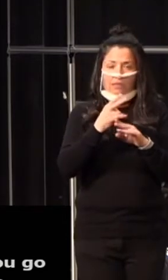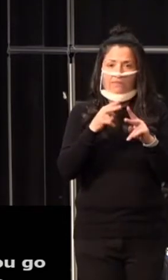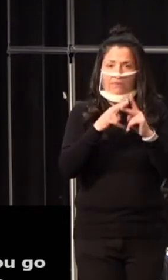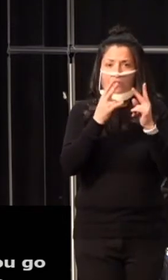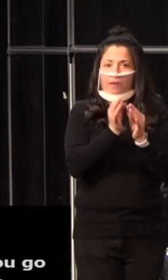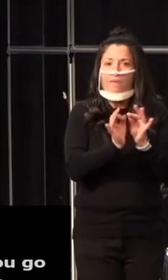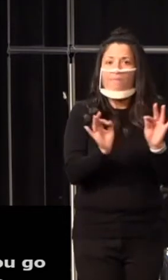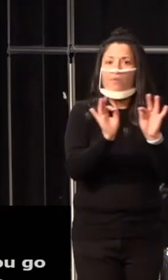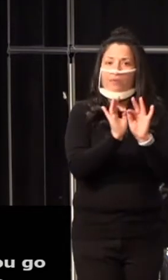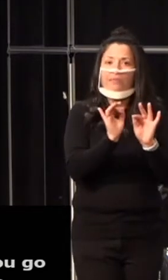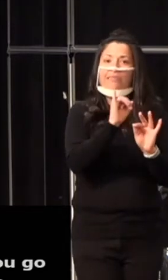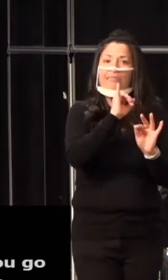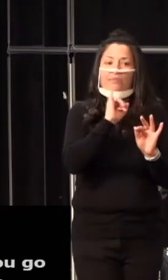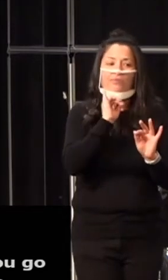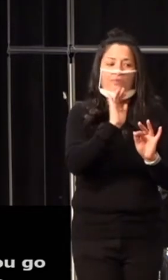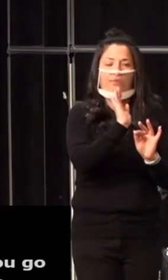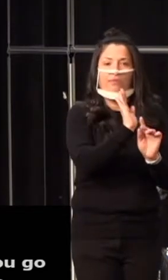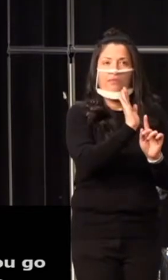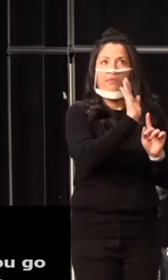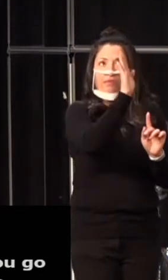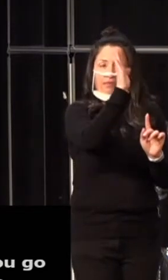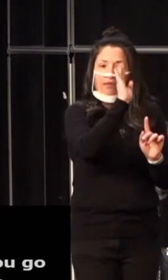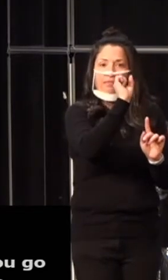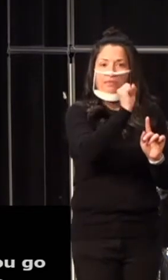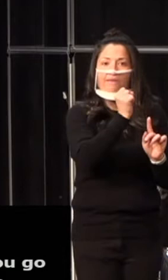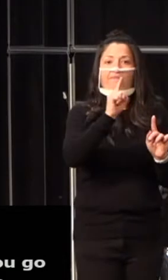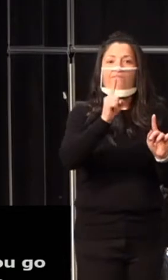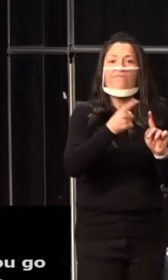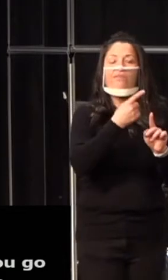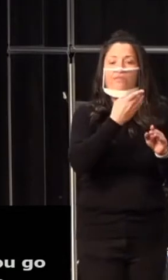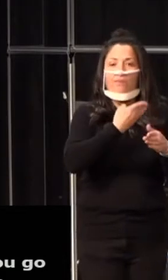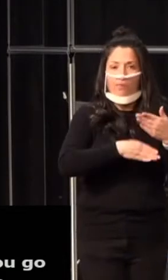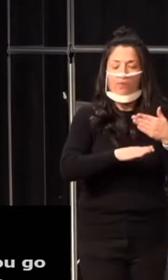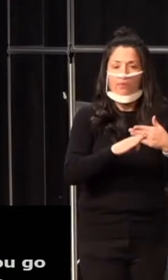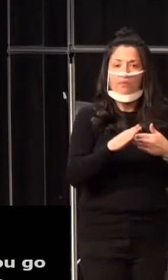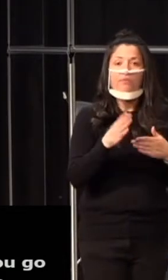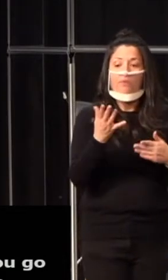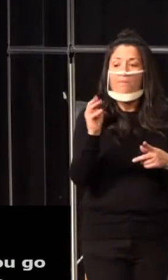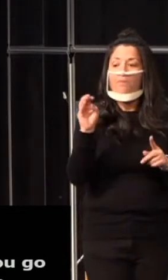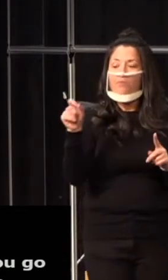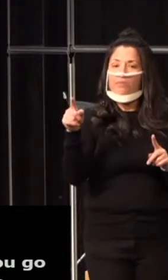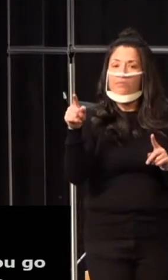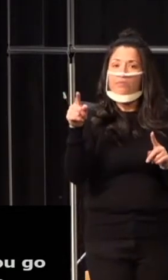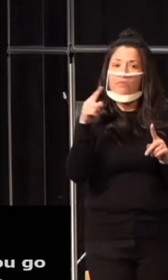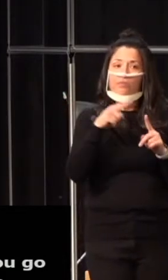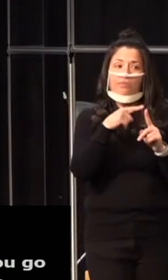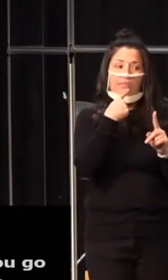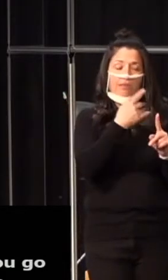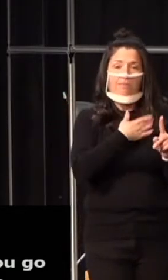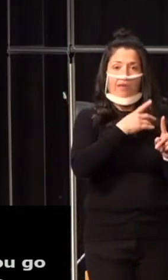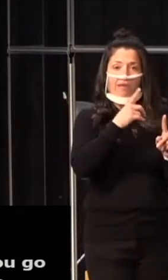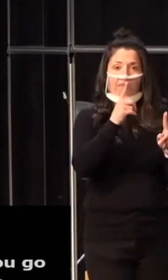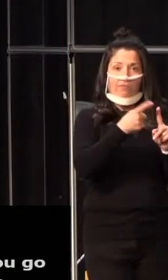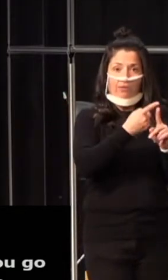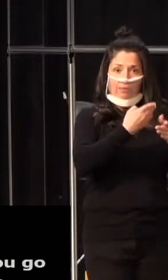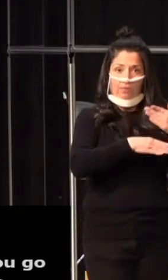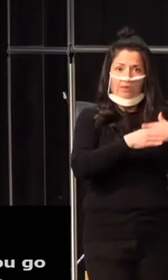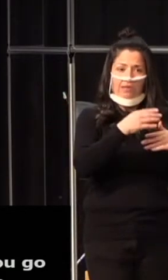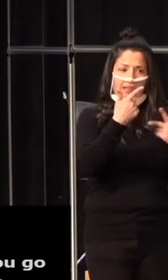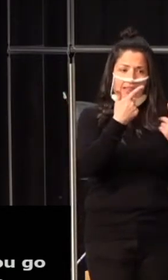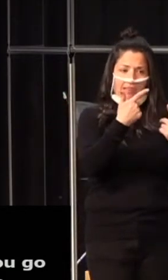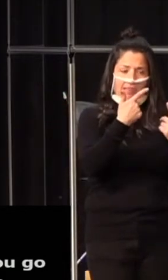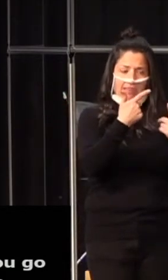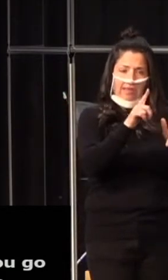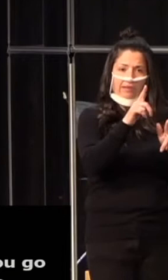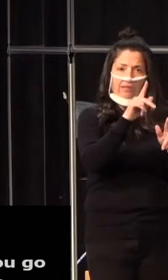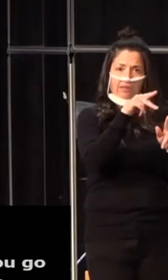He calls Israel his firstborn. And so he's telling Moses to tell the people, let my son, Israel, go, that he may